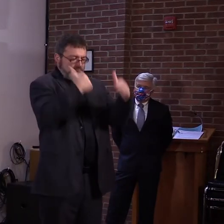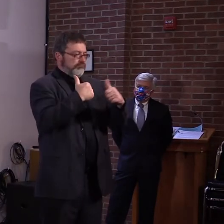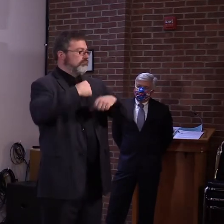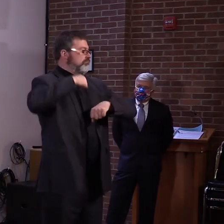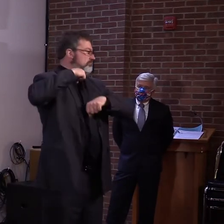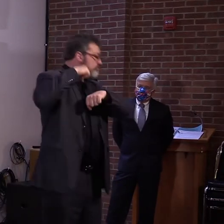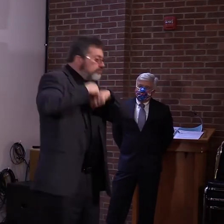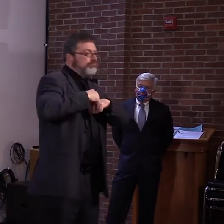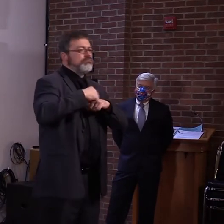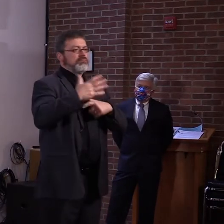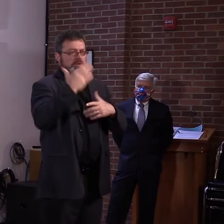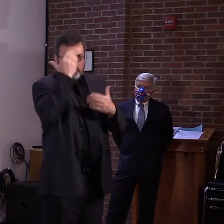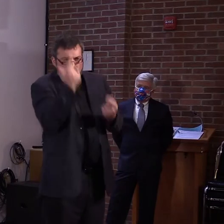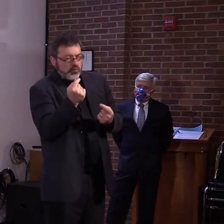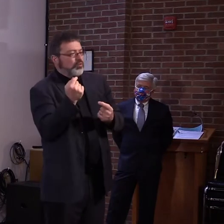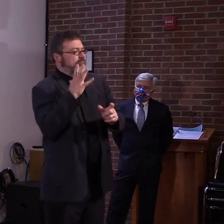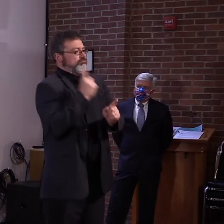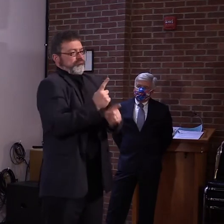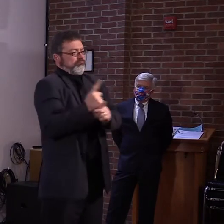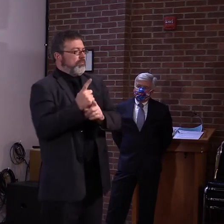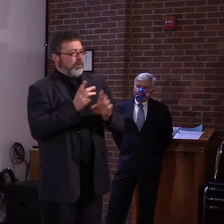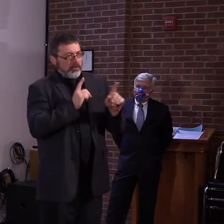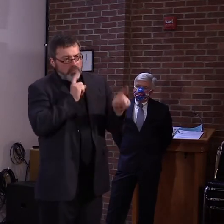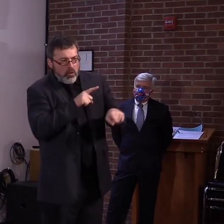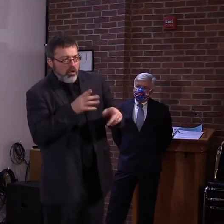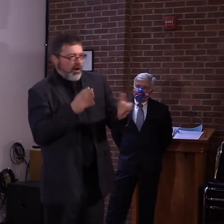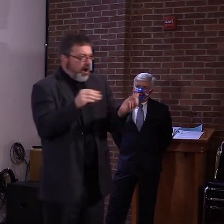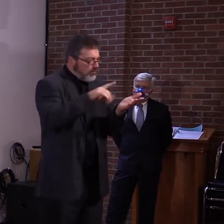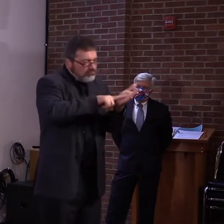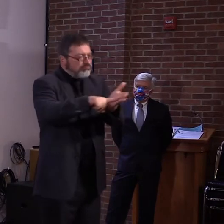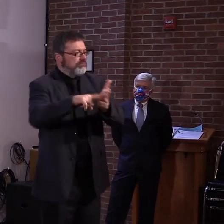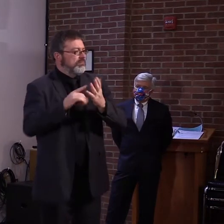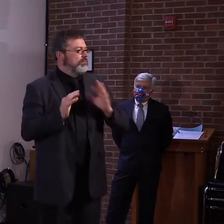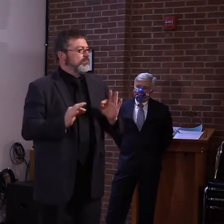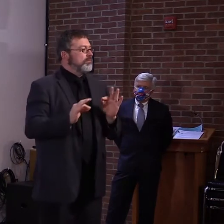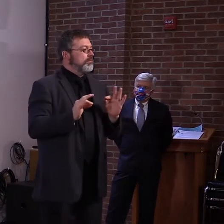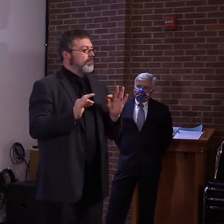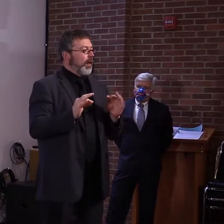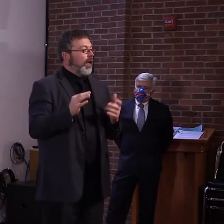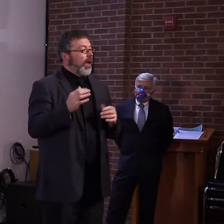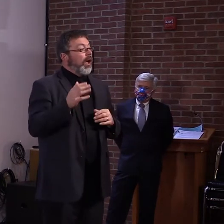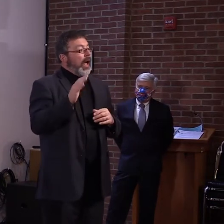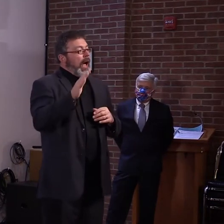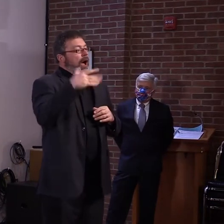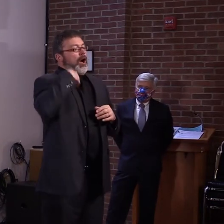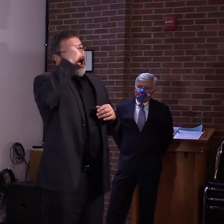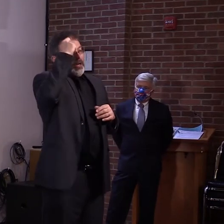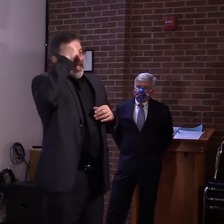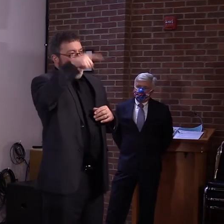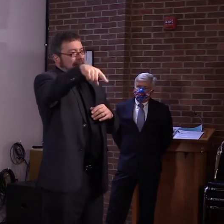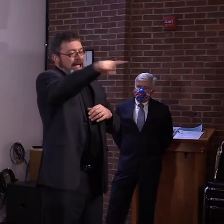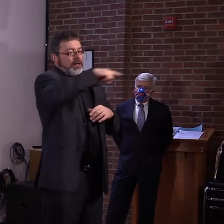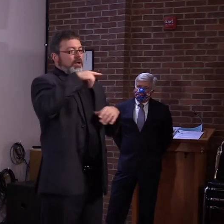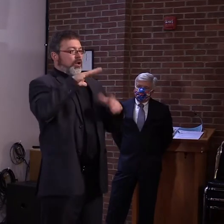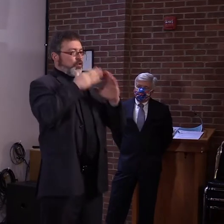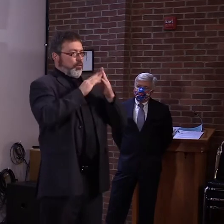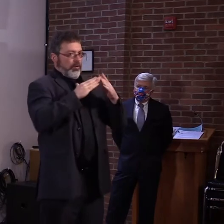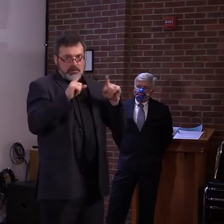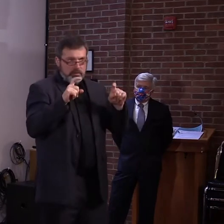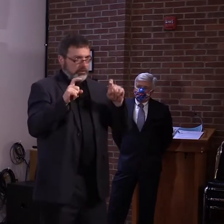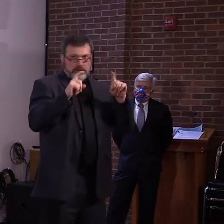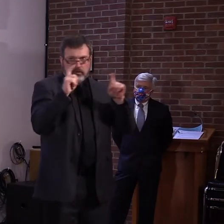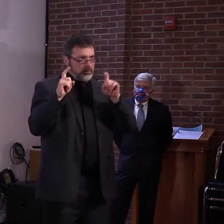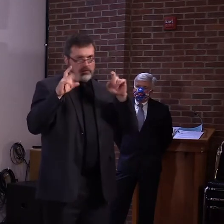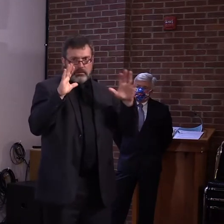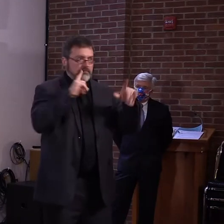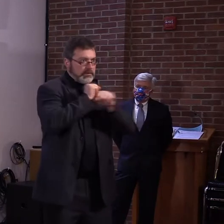And we're also on top, you know, we hear those same types of rumors or questions about, is